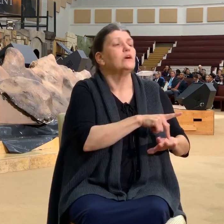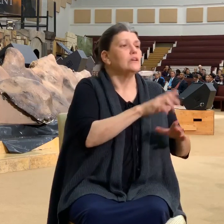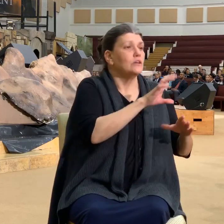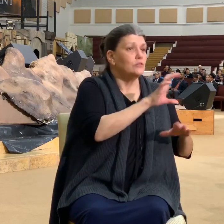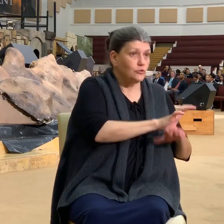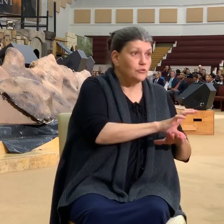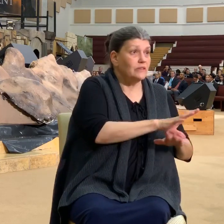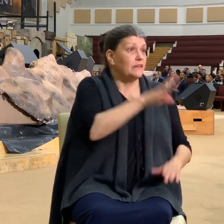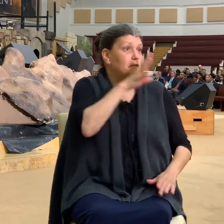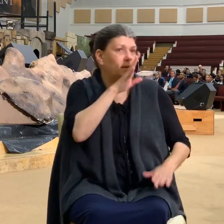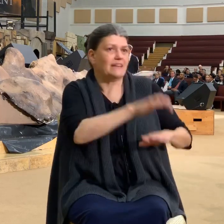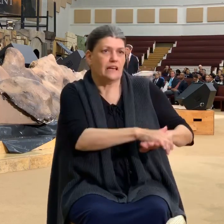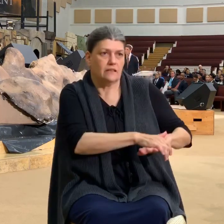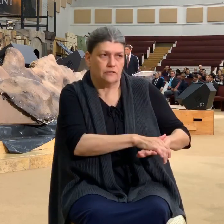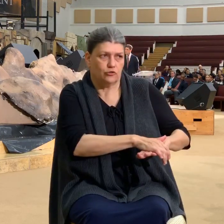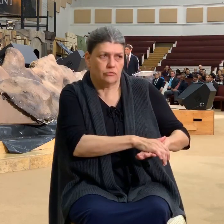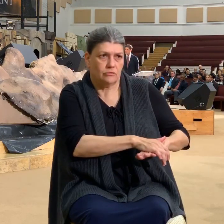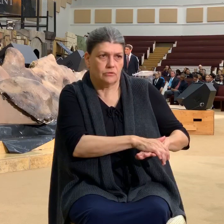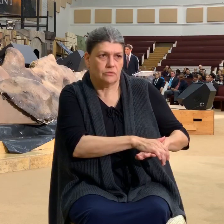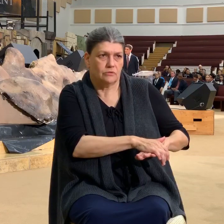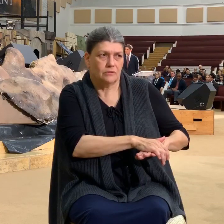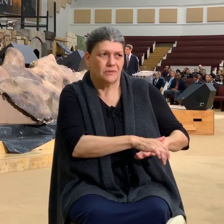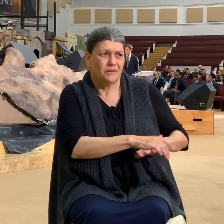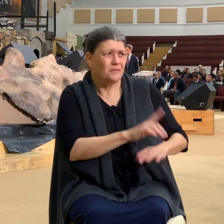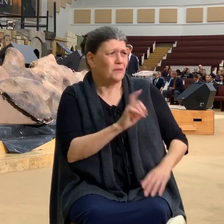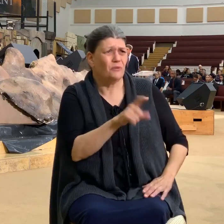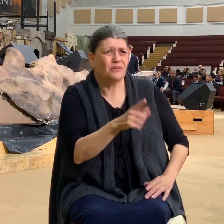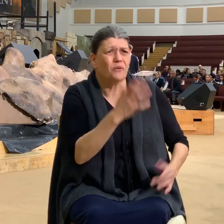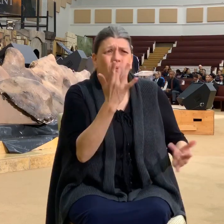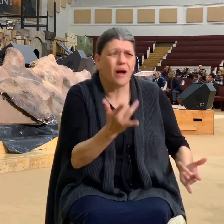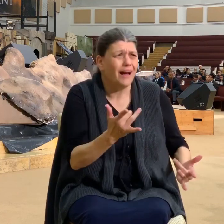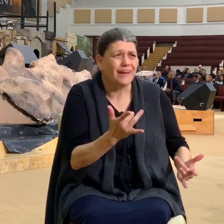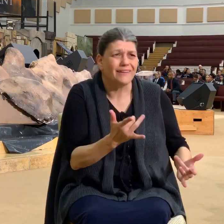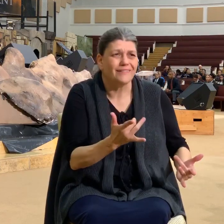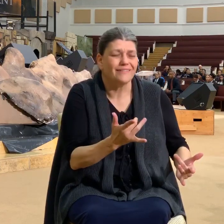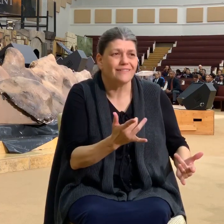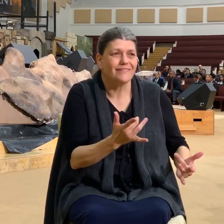English. And my question is why would you do that?